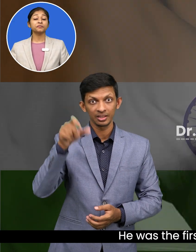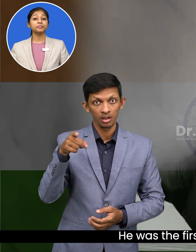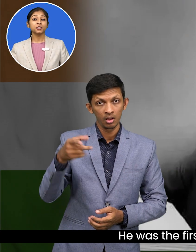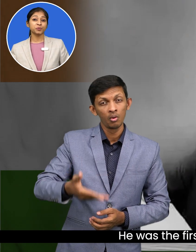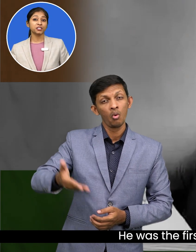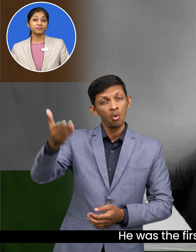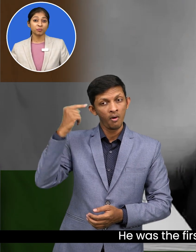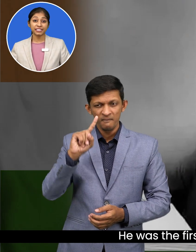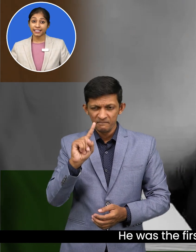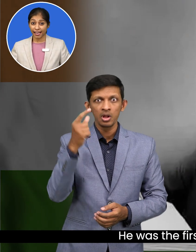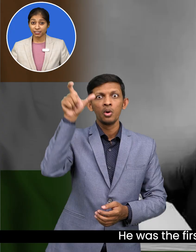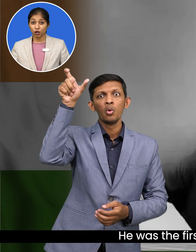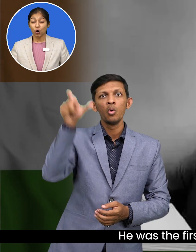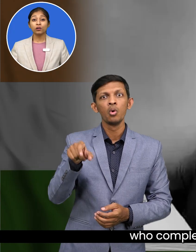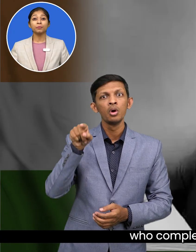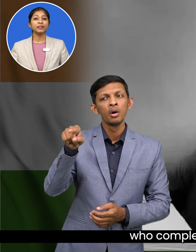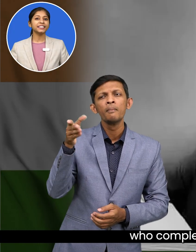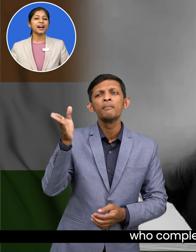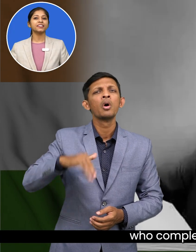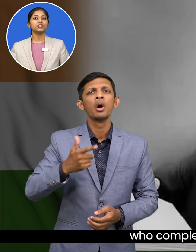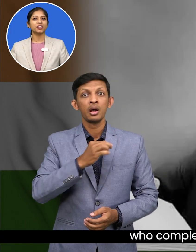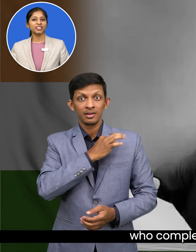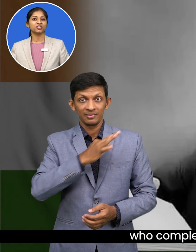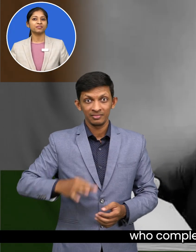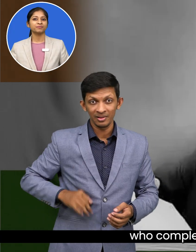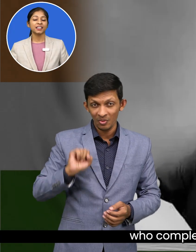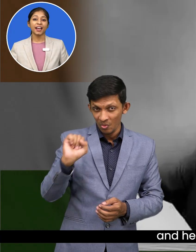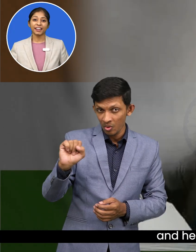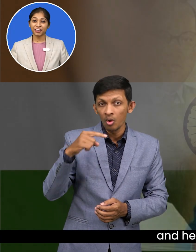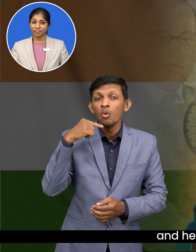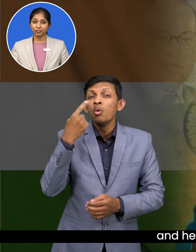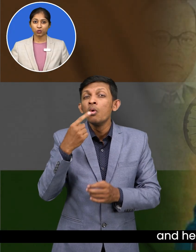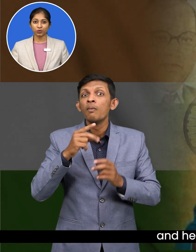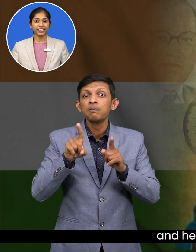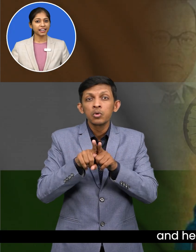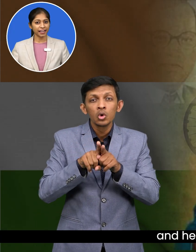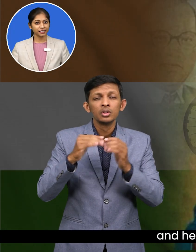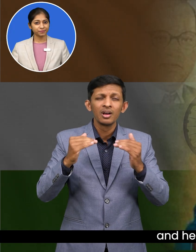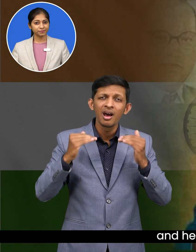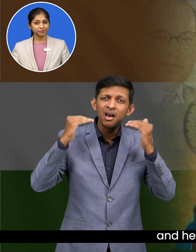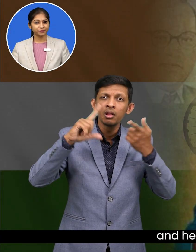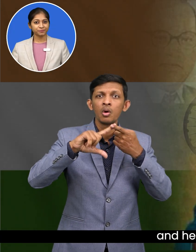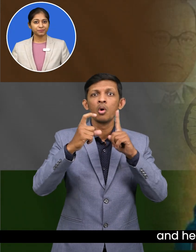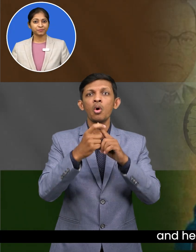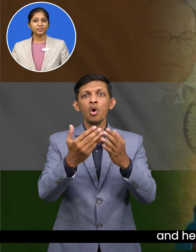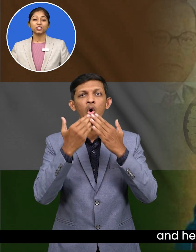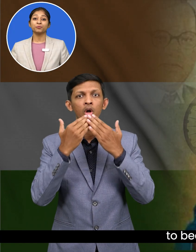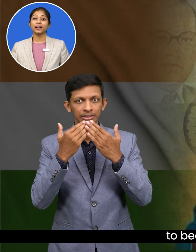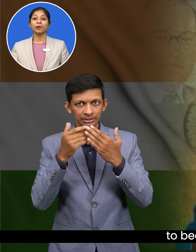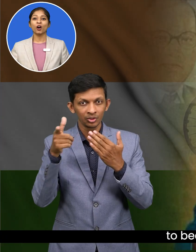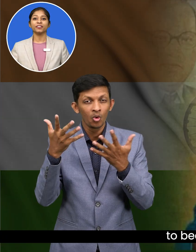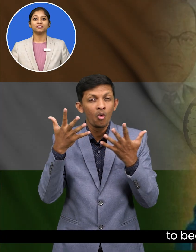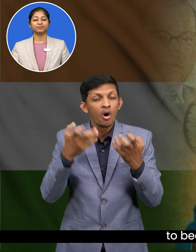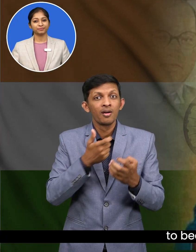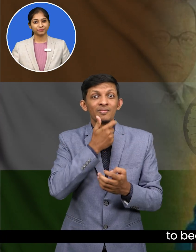He was the first person from his caste who completed higher education, and he went to England to